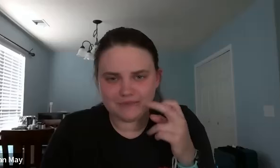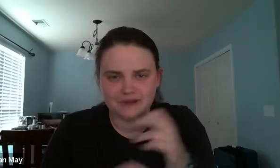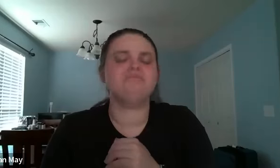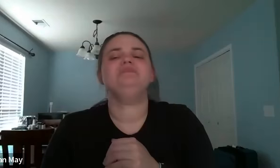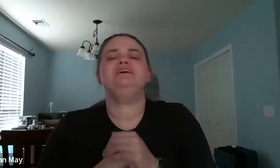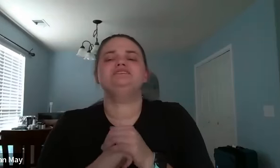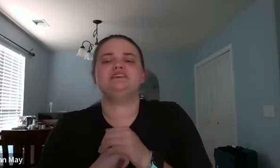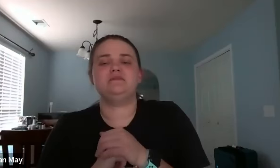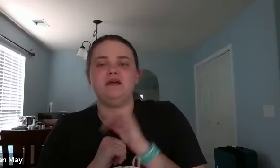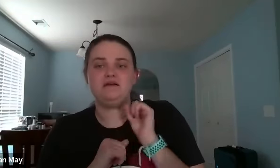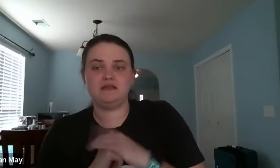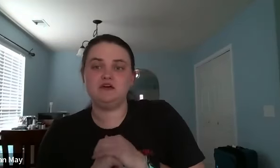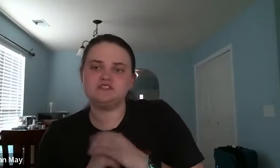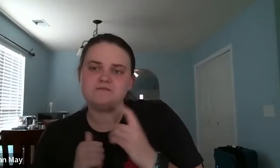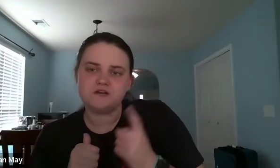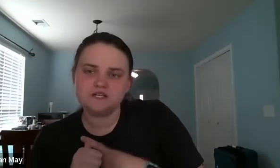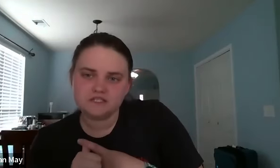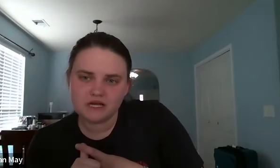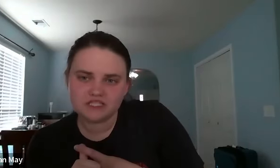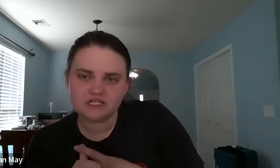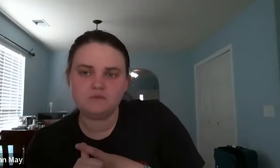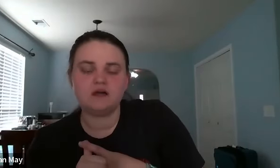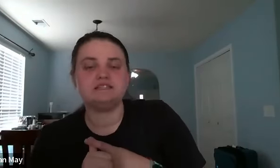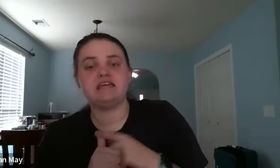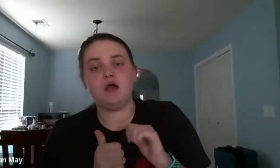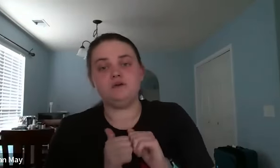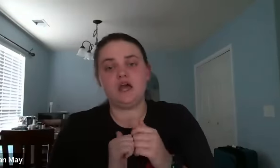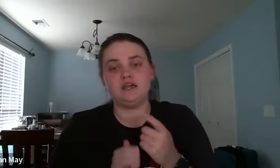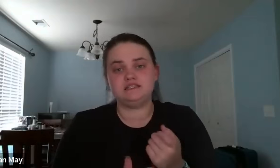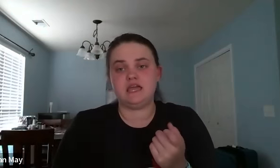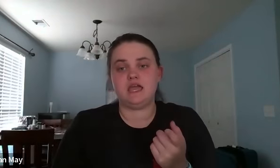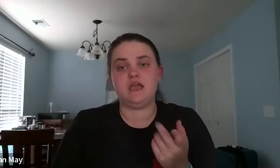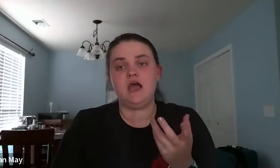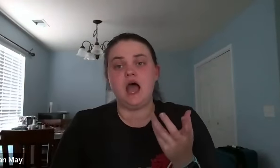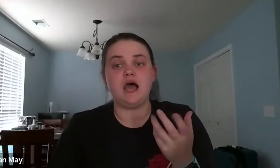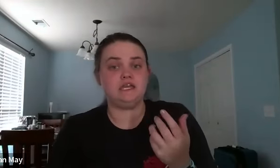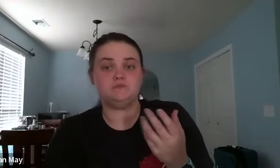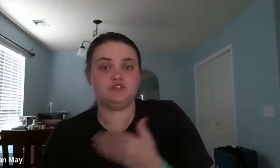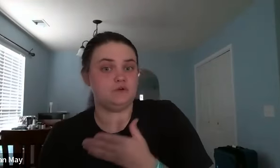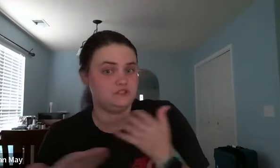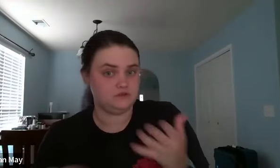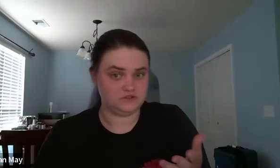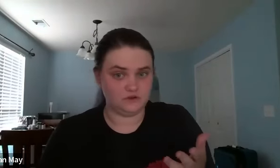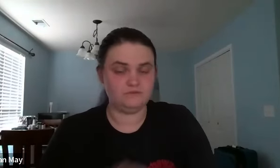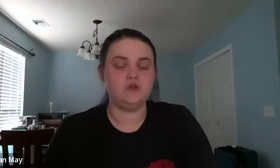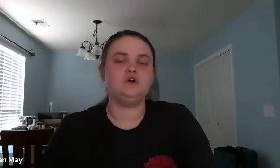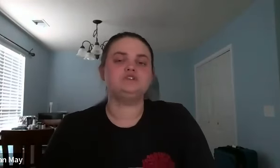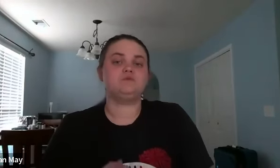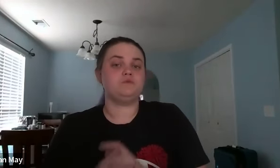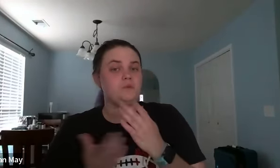break. So, all right. So the first question is how would I say I am so-and-so years old? So the way